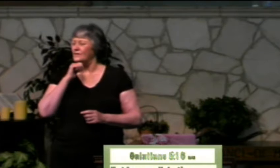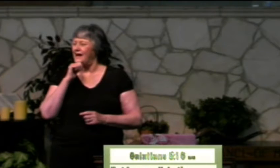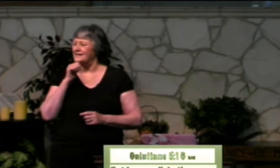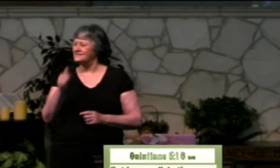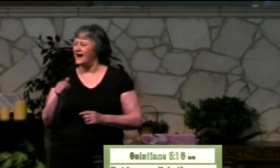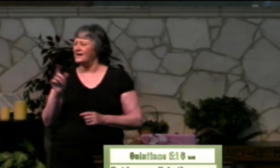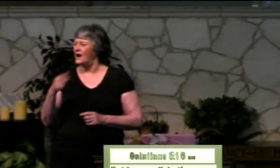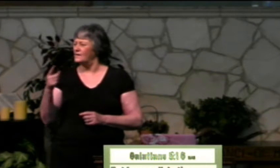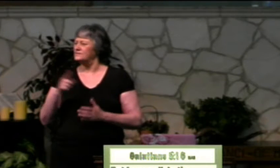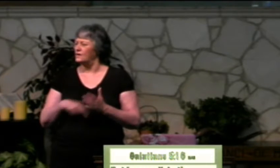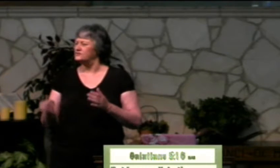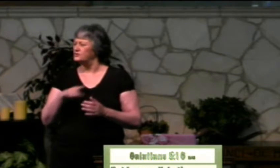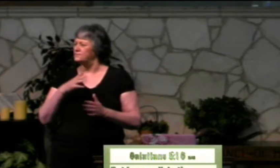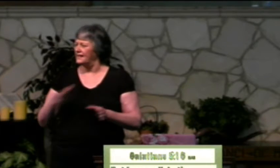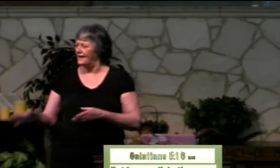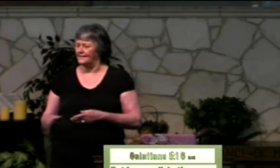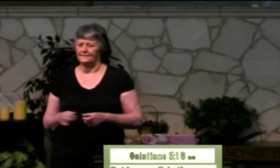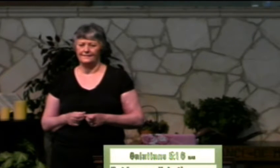It's not always what you plan.